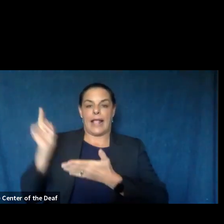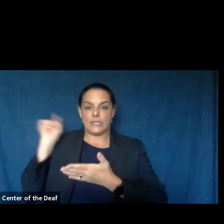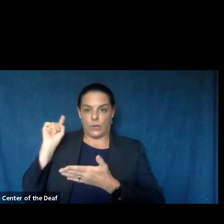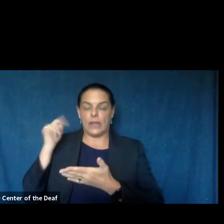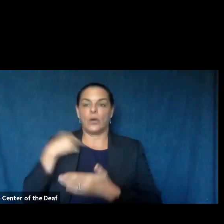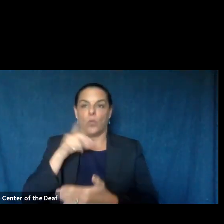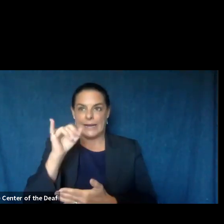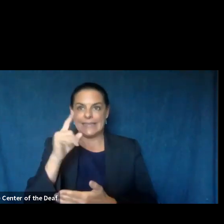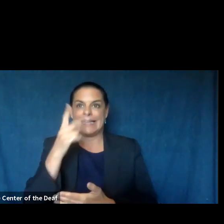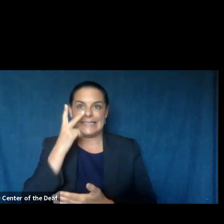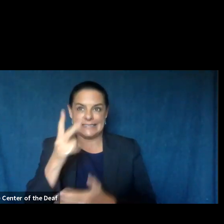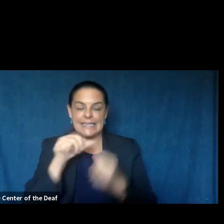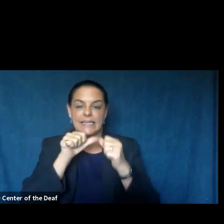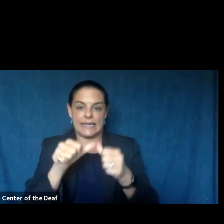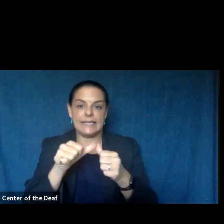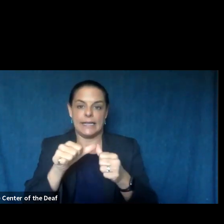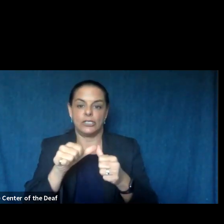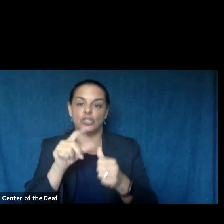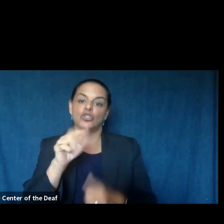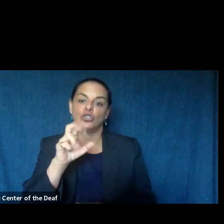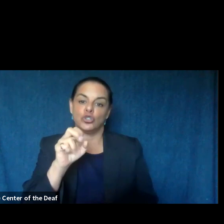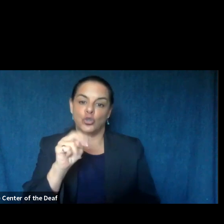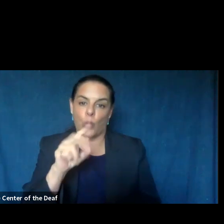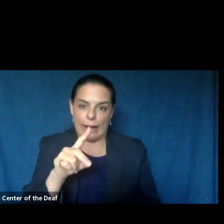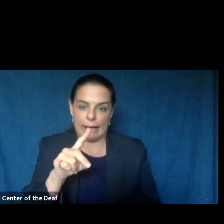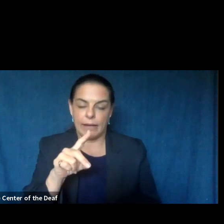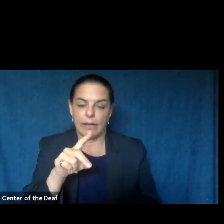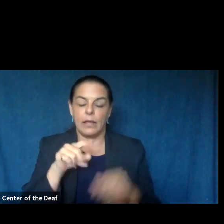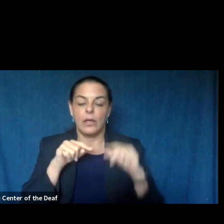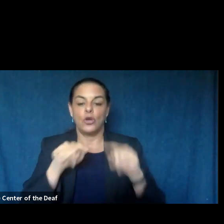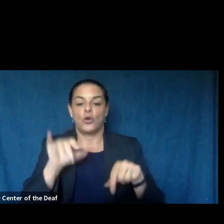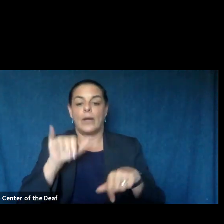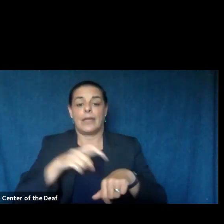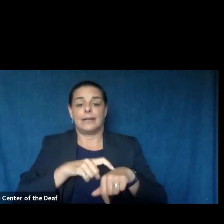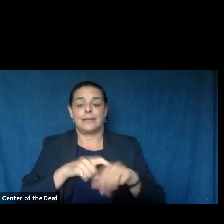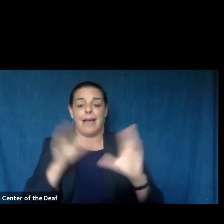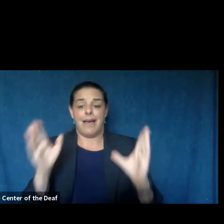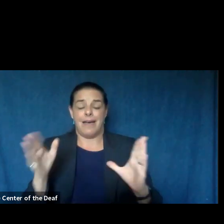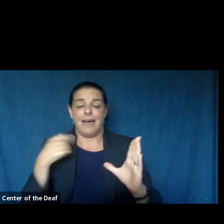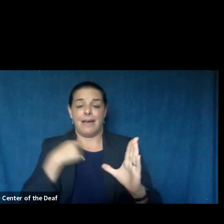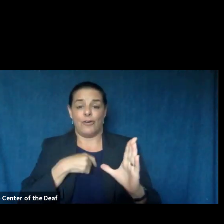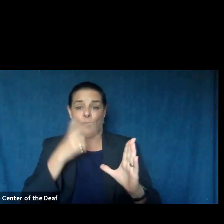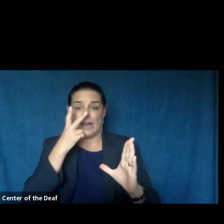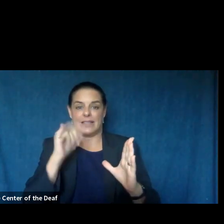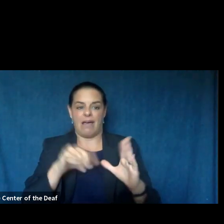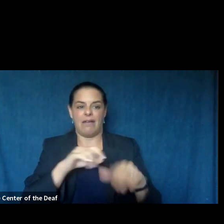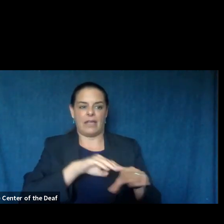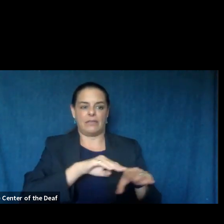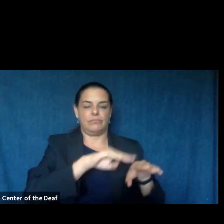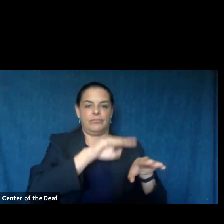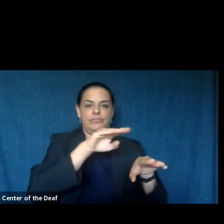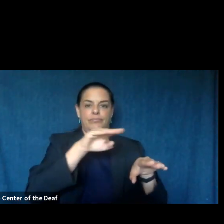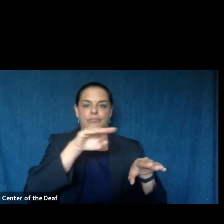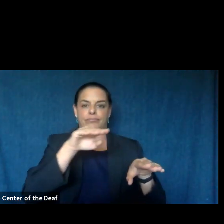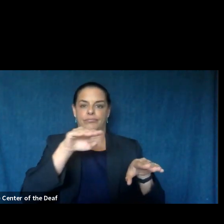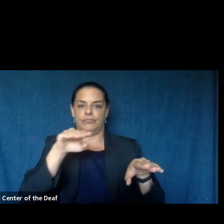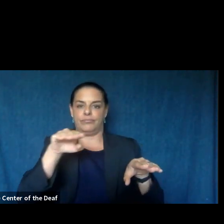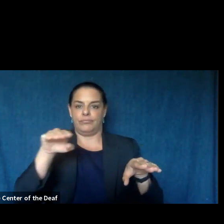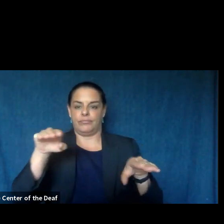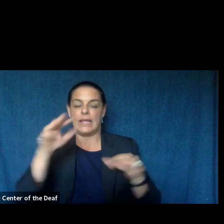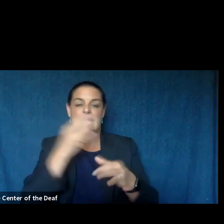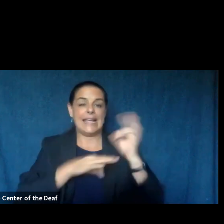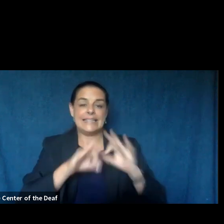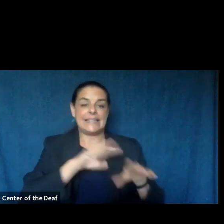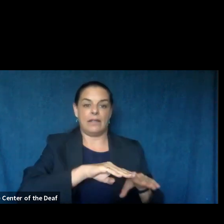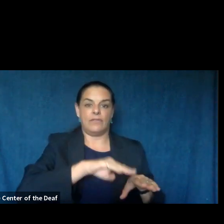seen a continuous trend up there. And in that time frame, we saw the time leveling off instead of